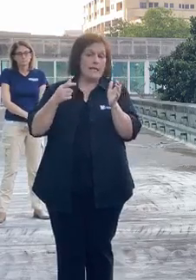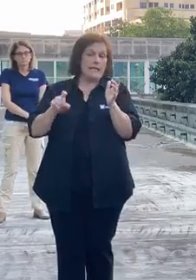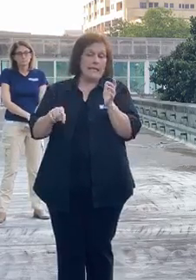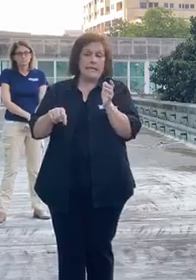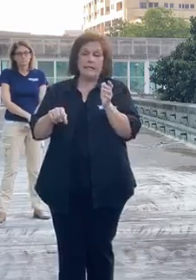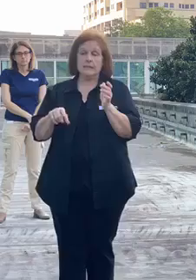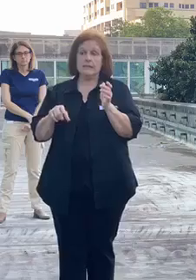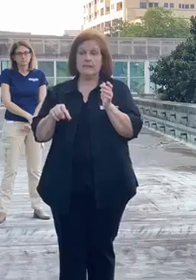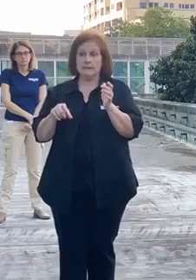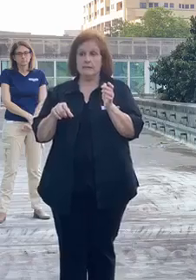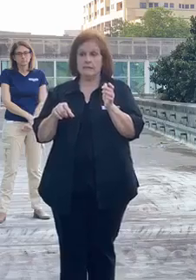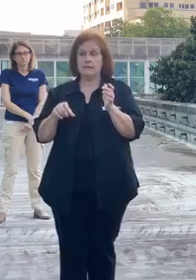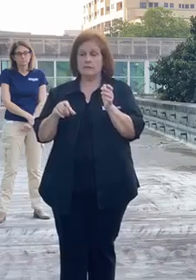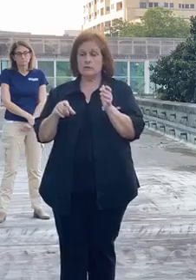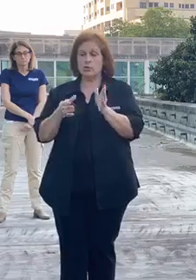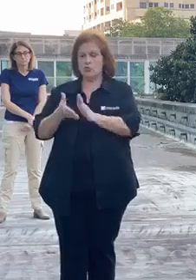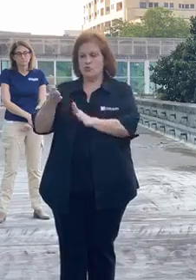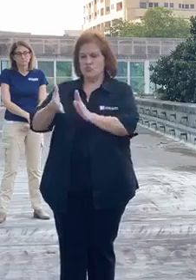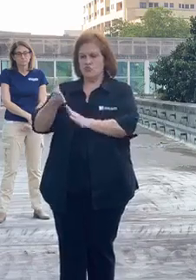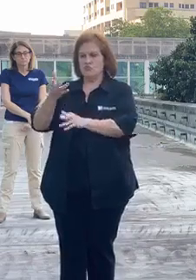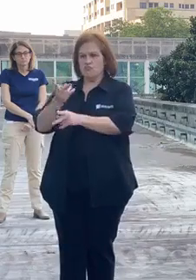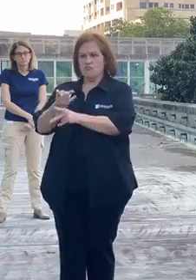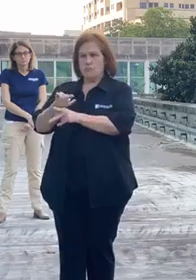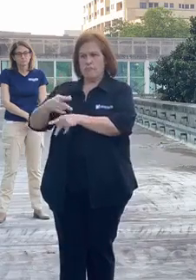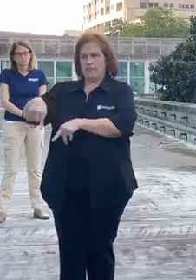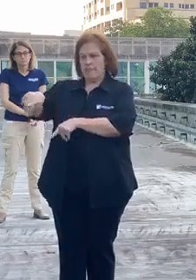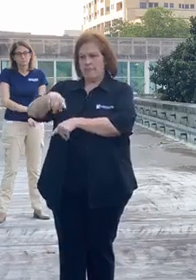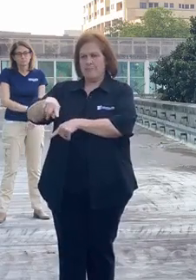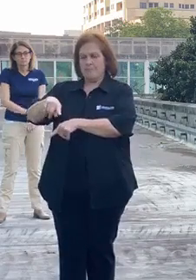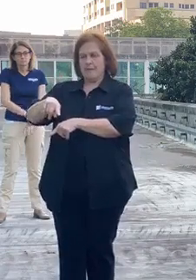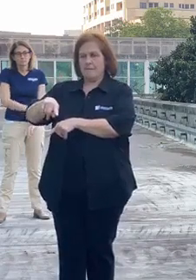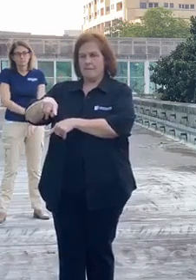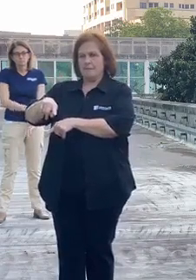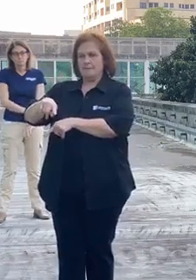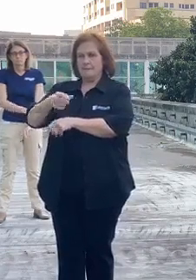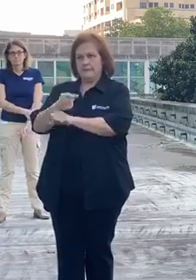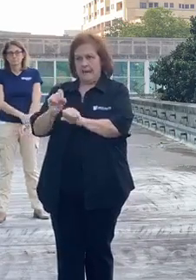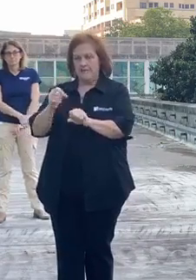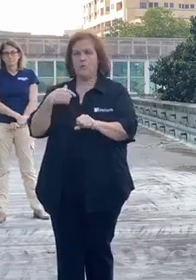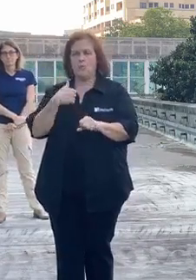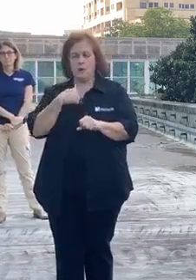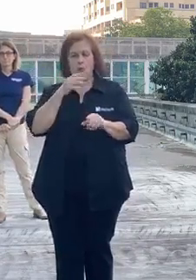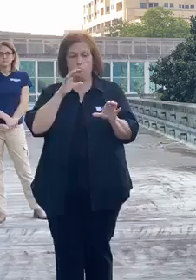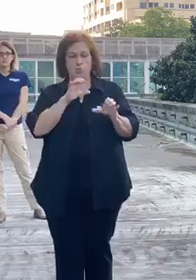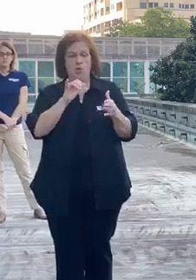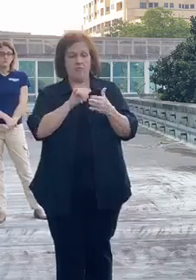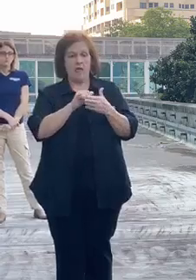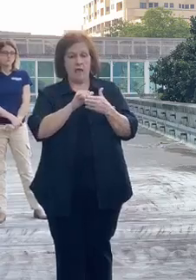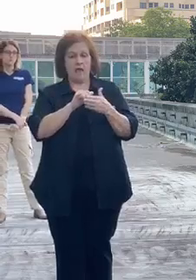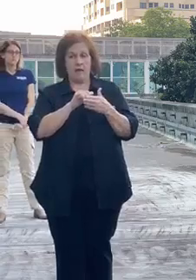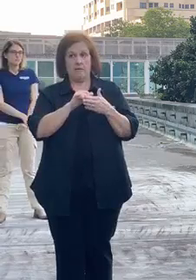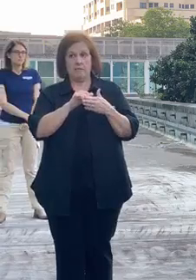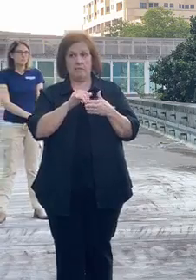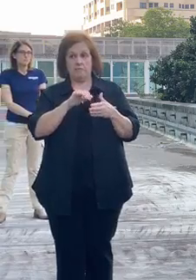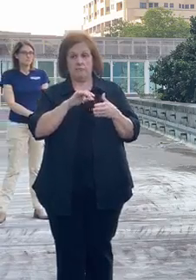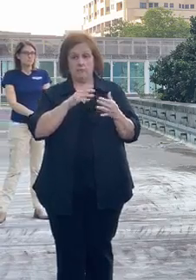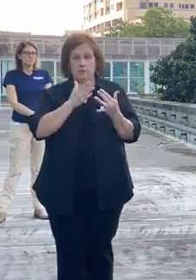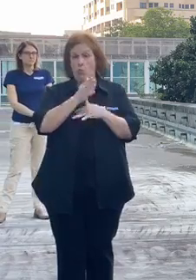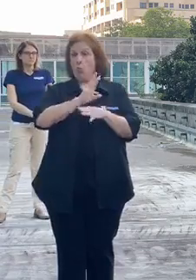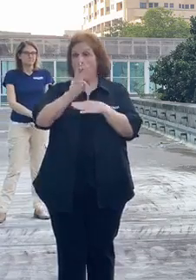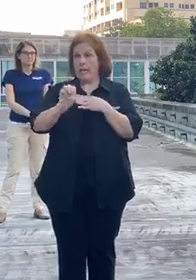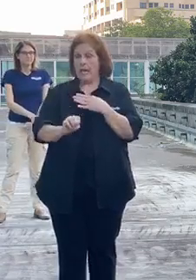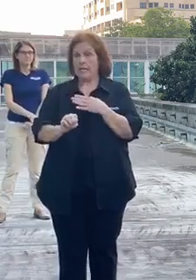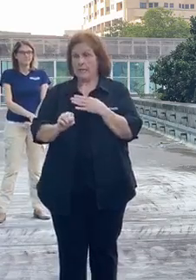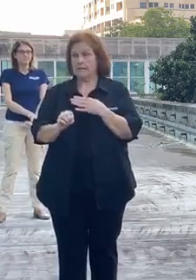to run that facility, and that will be done through the weekend. Additionally, we have staged 10 trucks